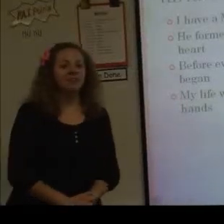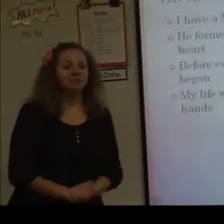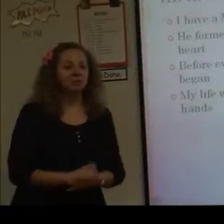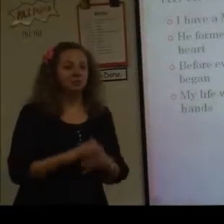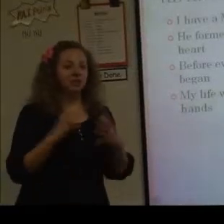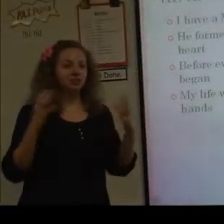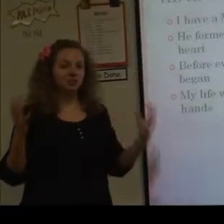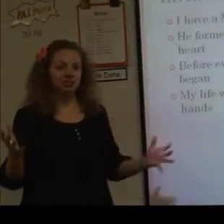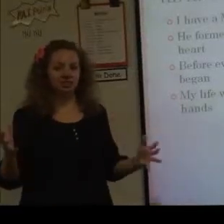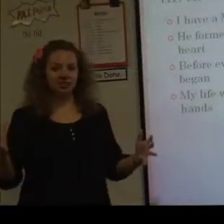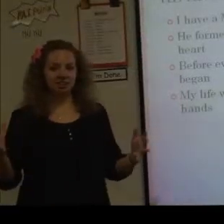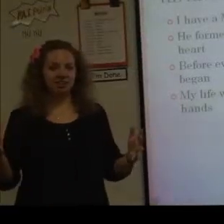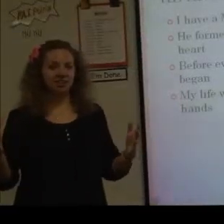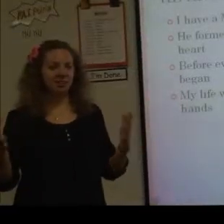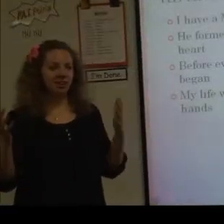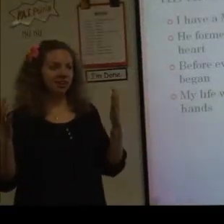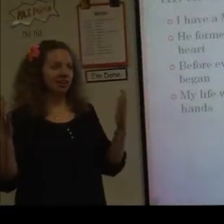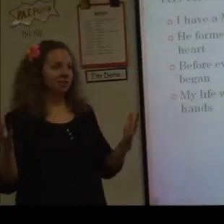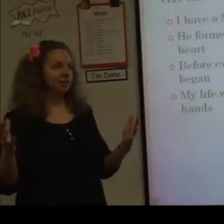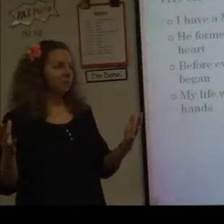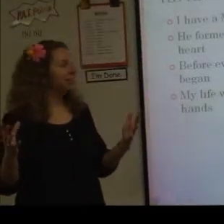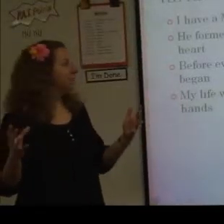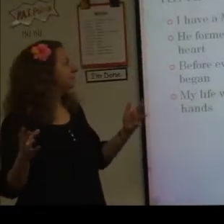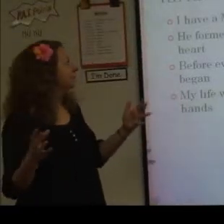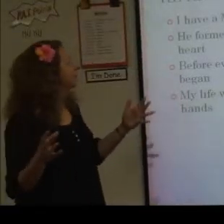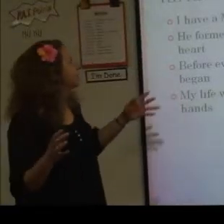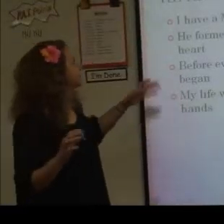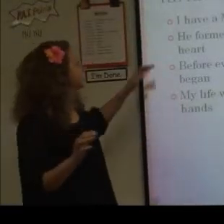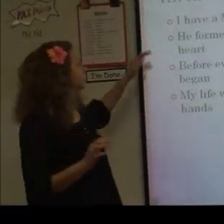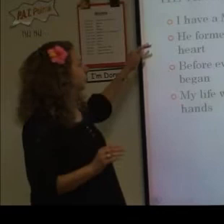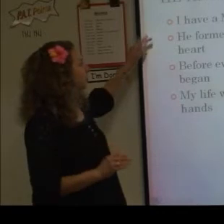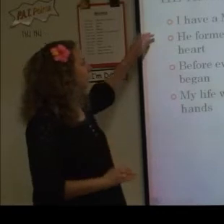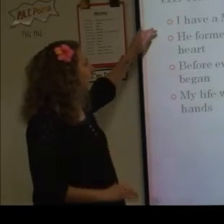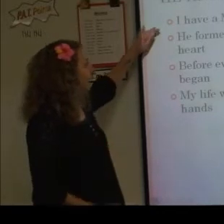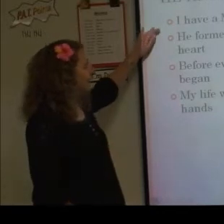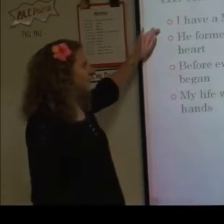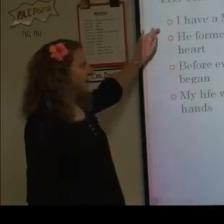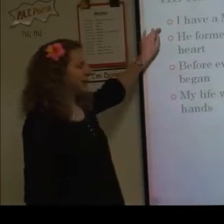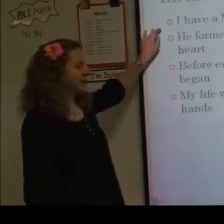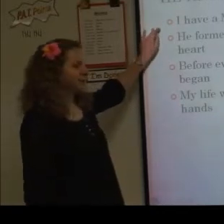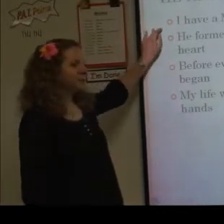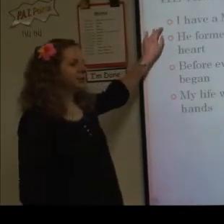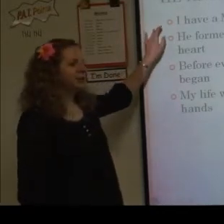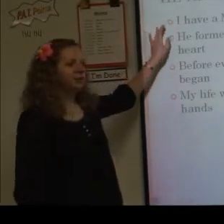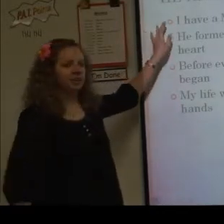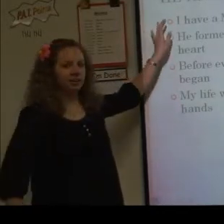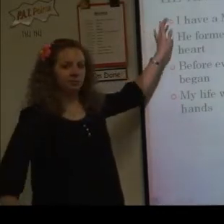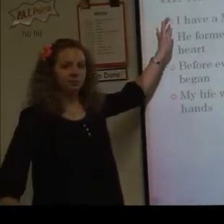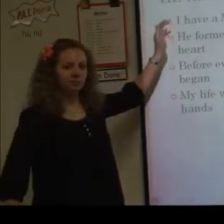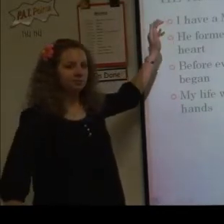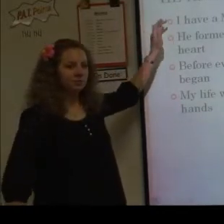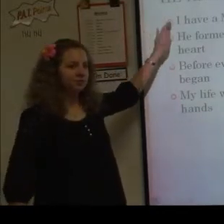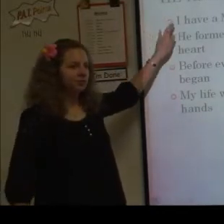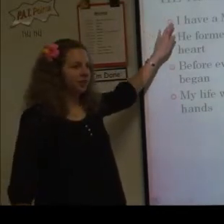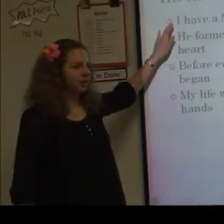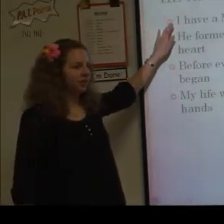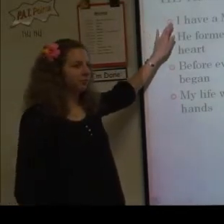Okay, so you guys are translating the song He Knows My Name. So, I have a maker. What are you thinking? Just for that line.